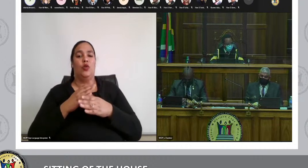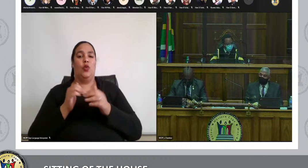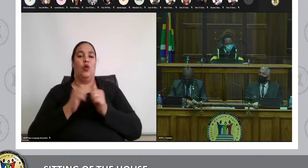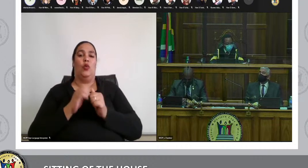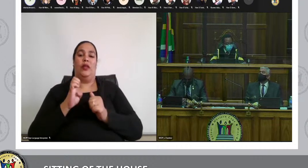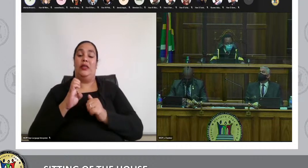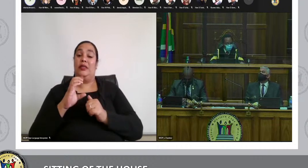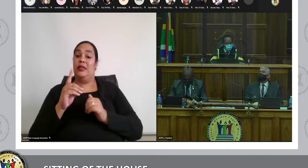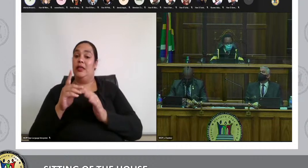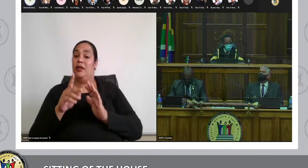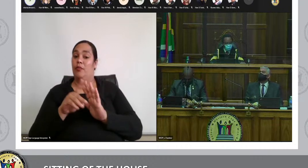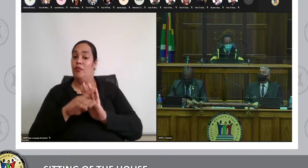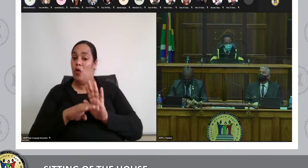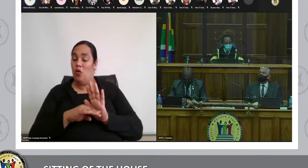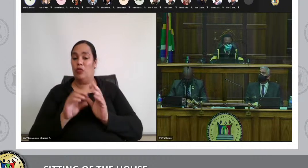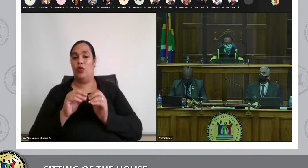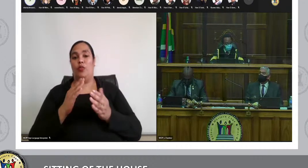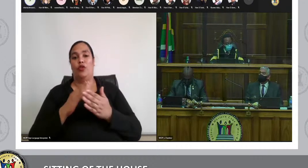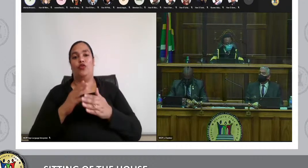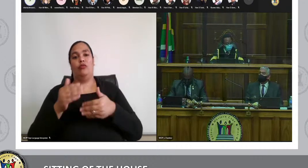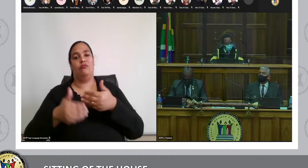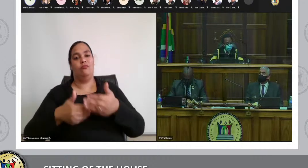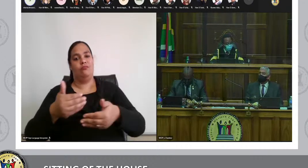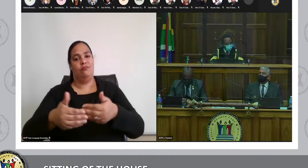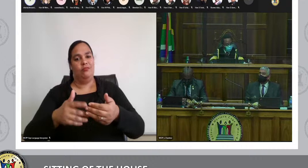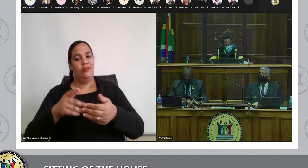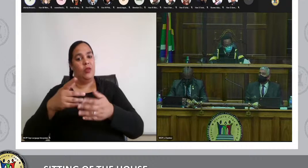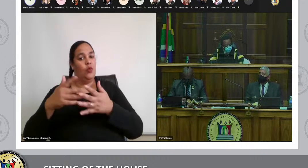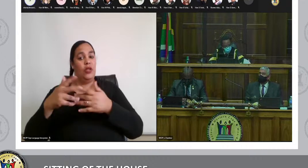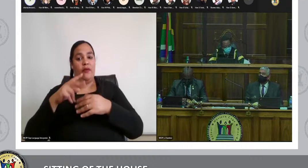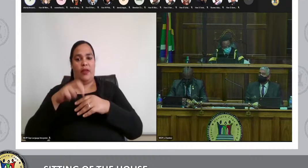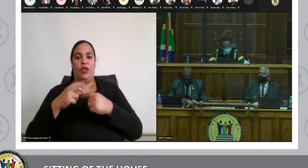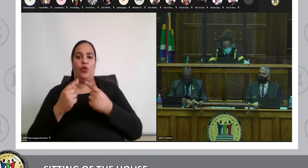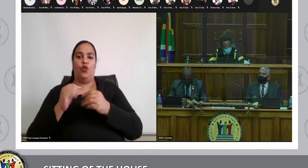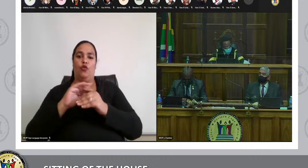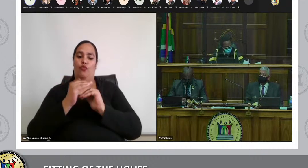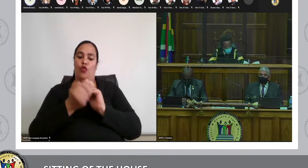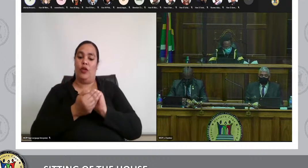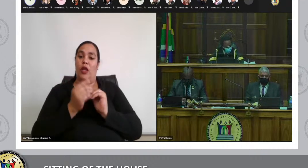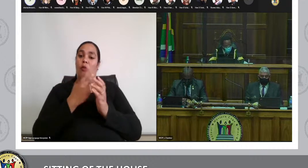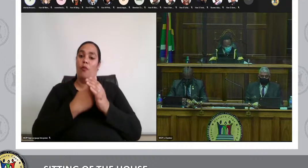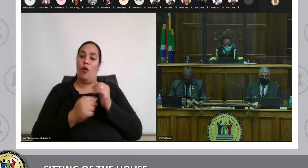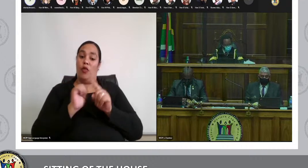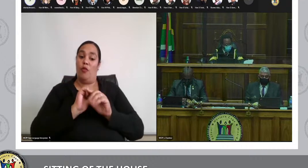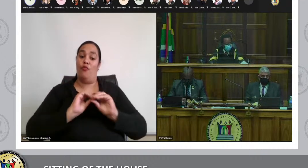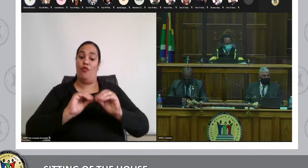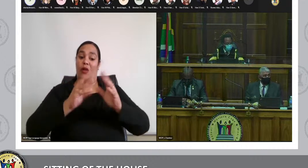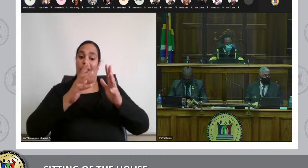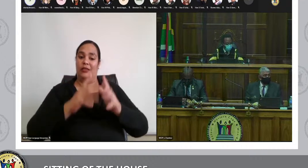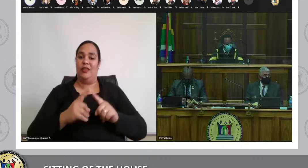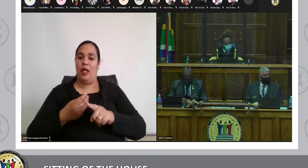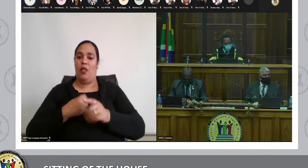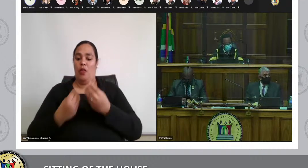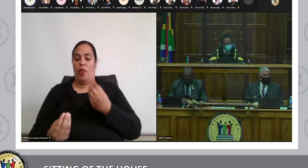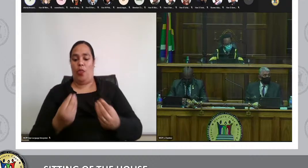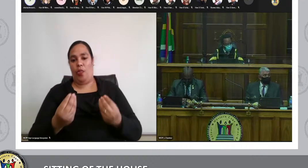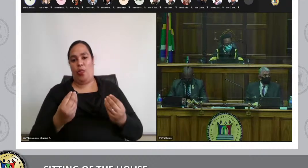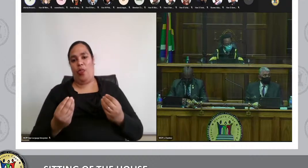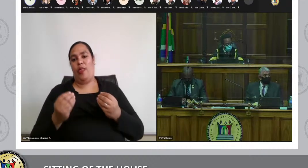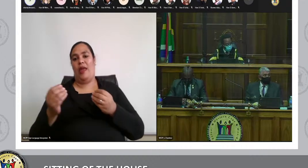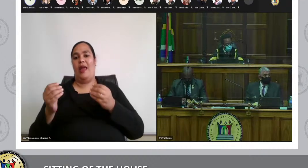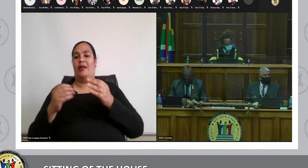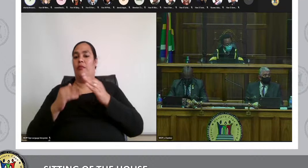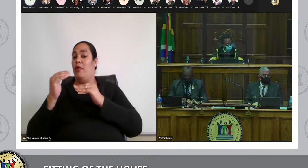ECD programs to ensure that the necessary measures are in place to protect both practitioners and young children at